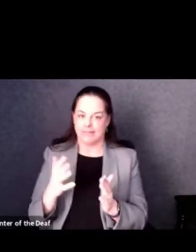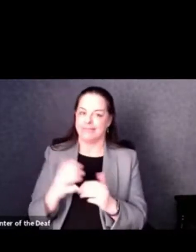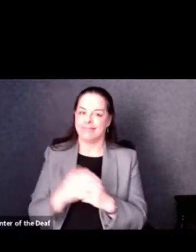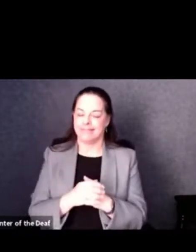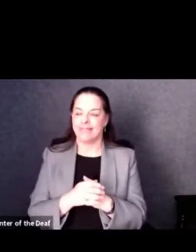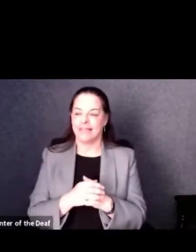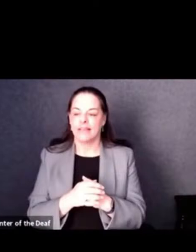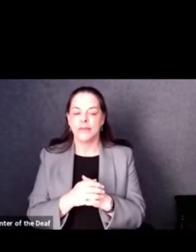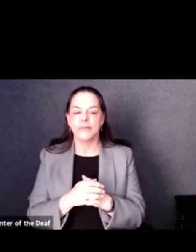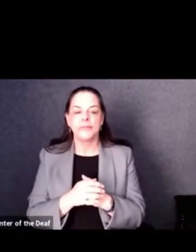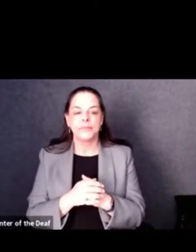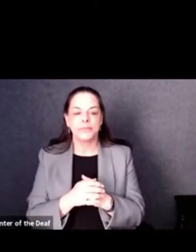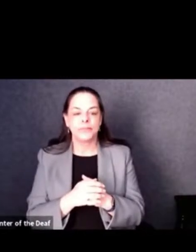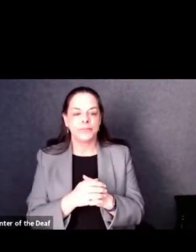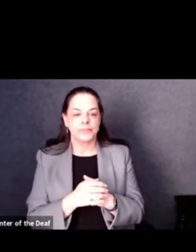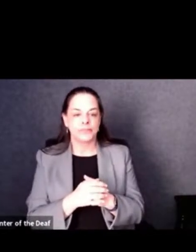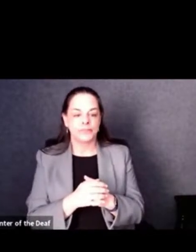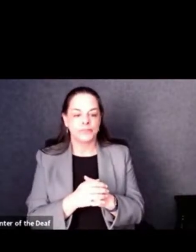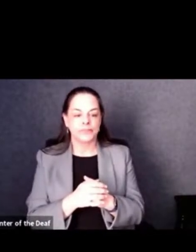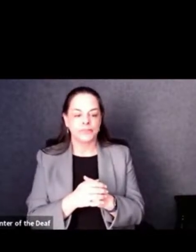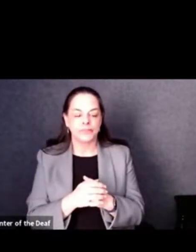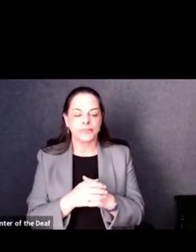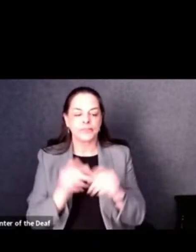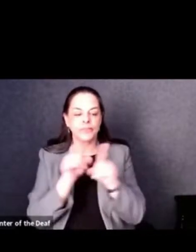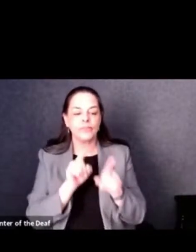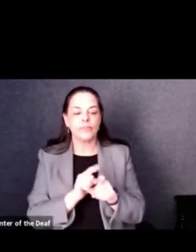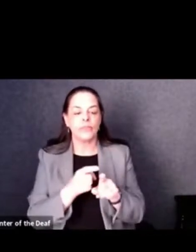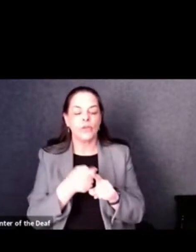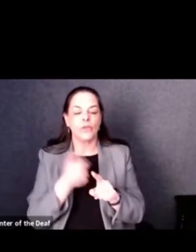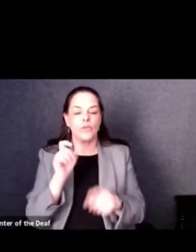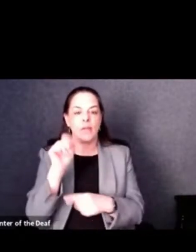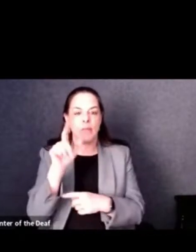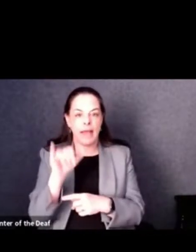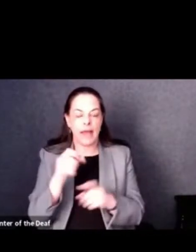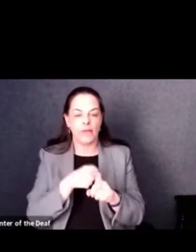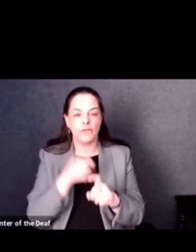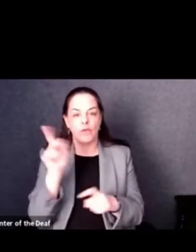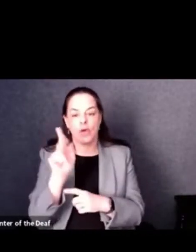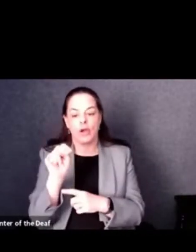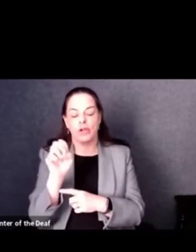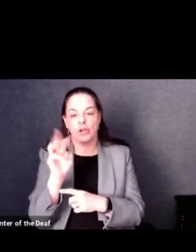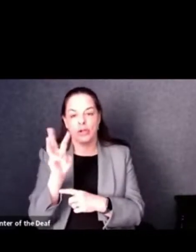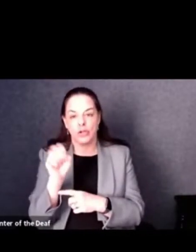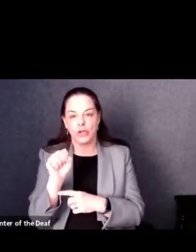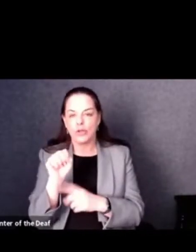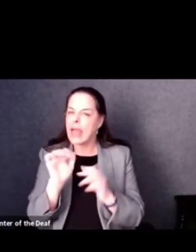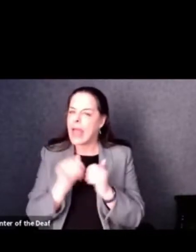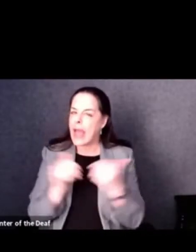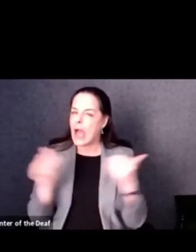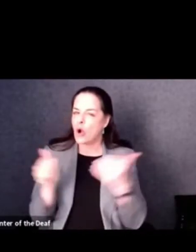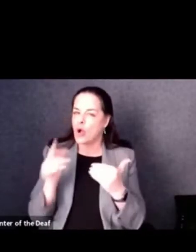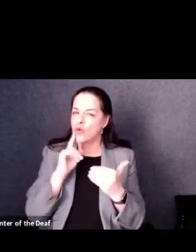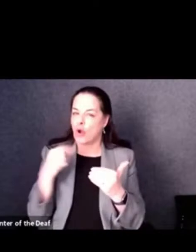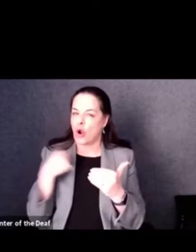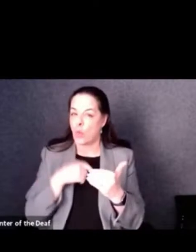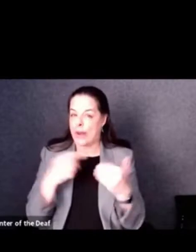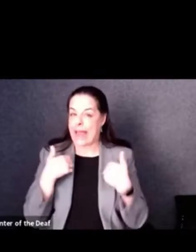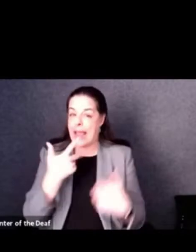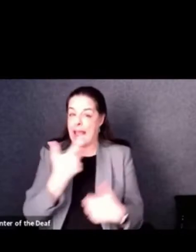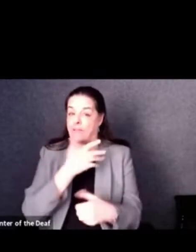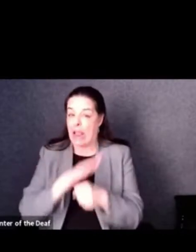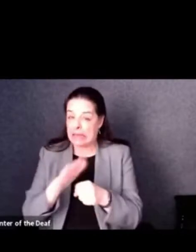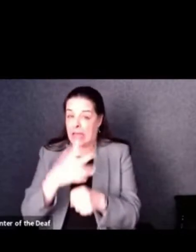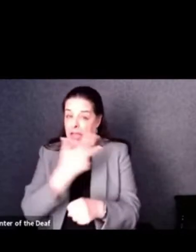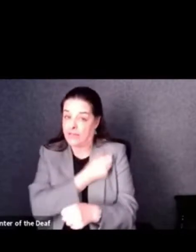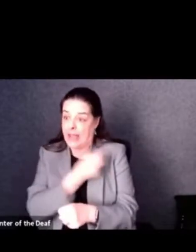us. Let's see. Also from Allie with Knox News, how close are we to having enough vaccine supply